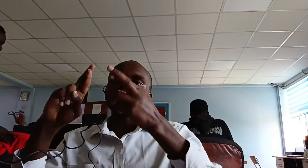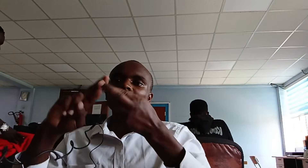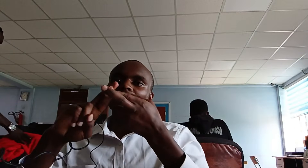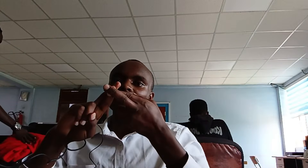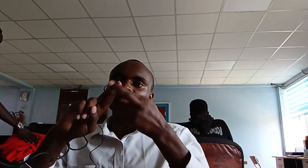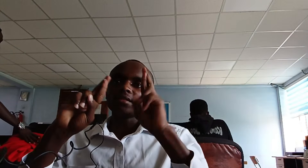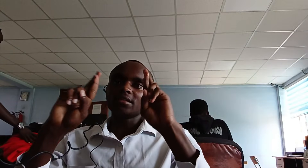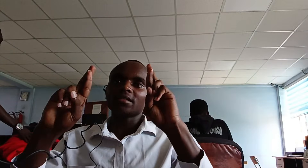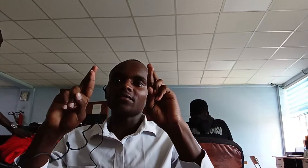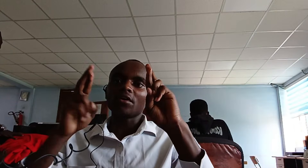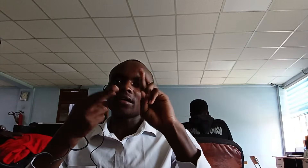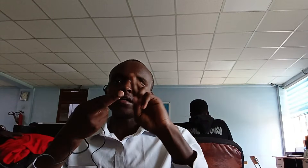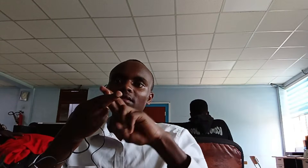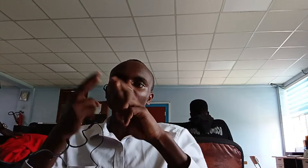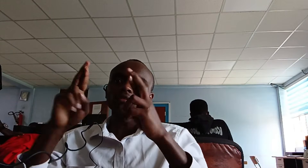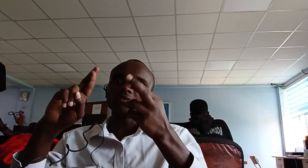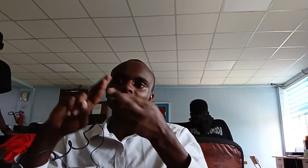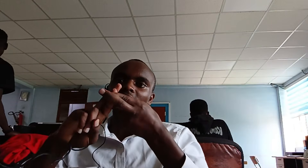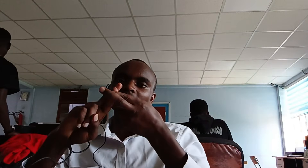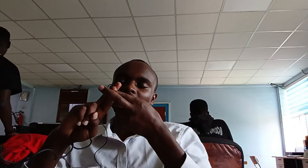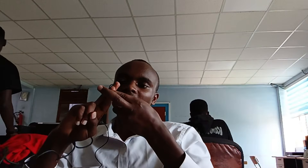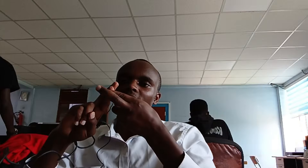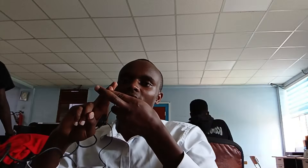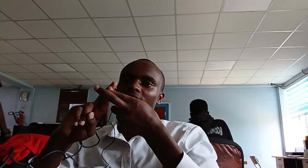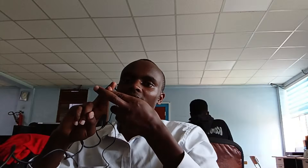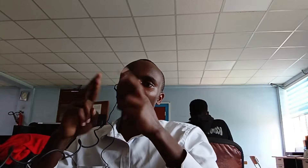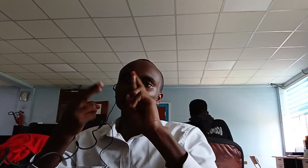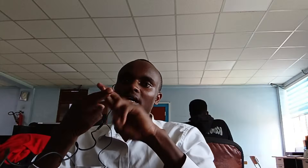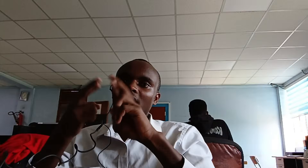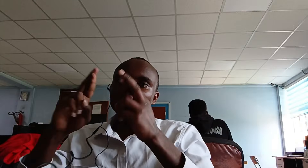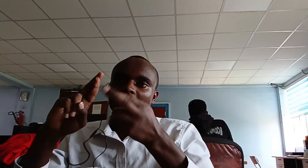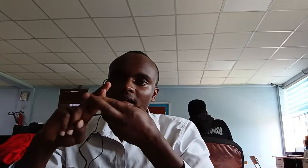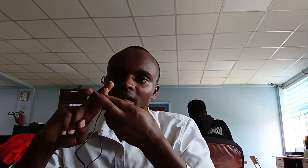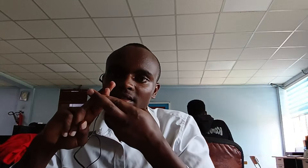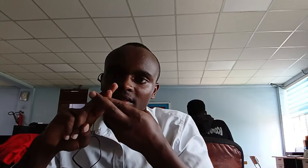related. The sign for relate. Say this is the sign for relate, relative,